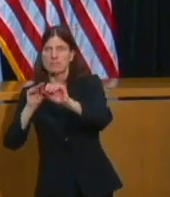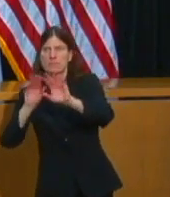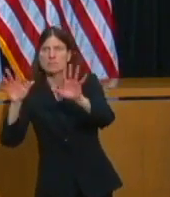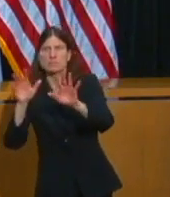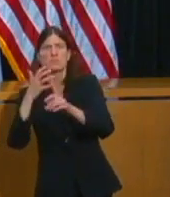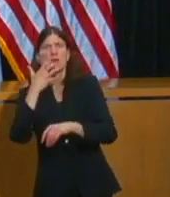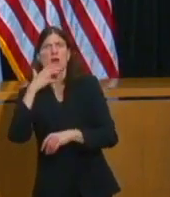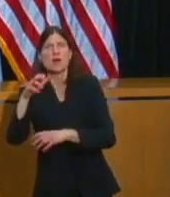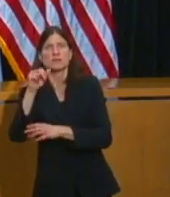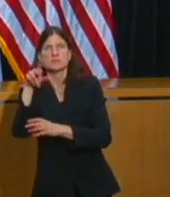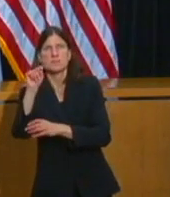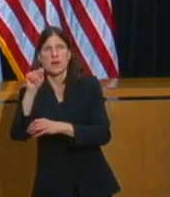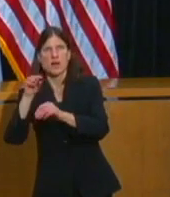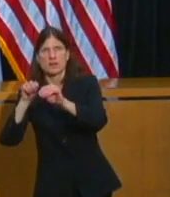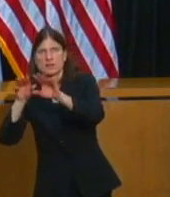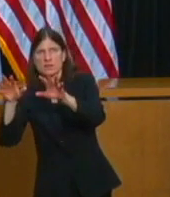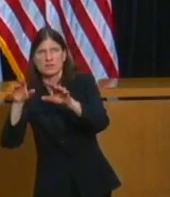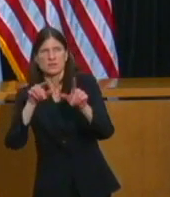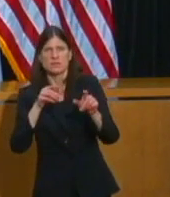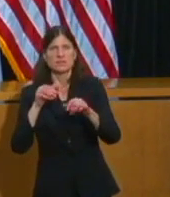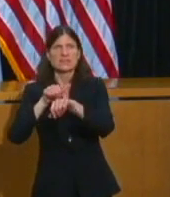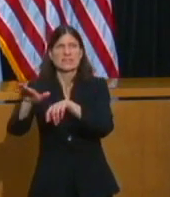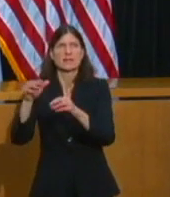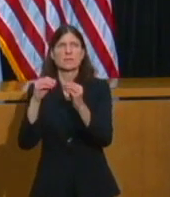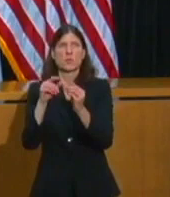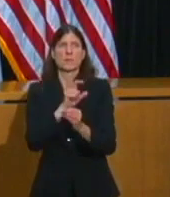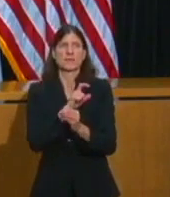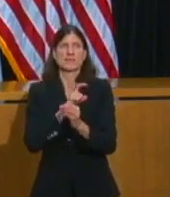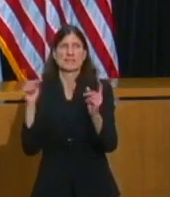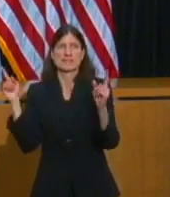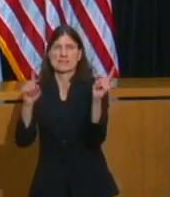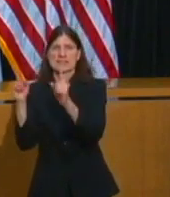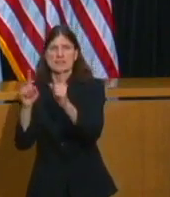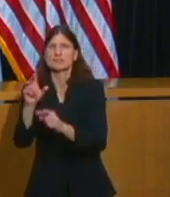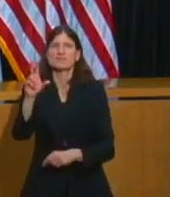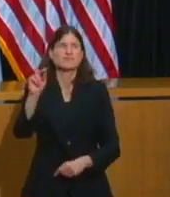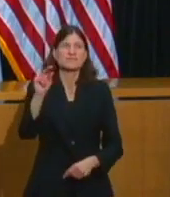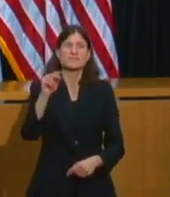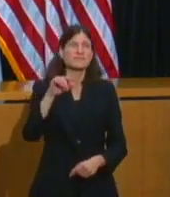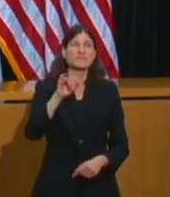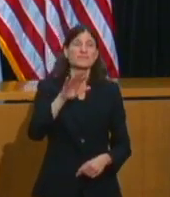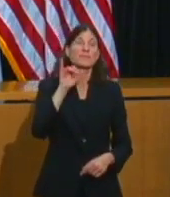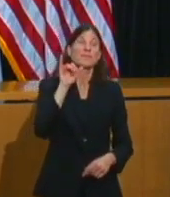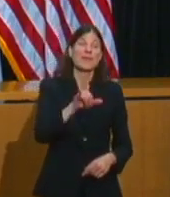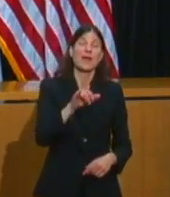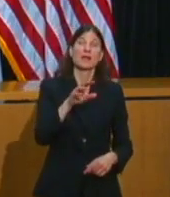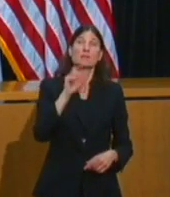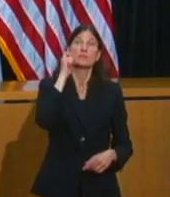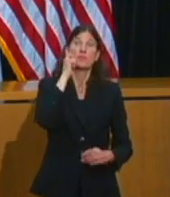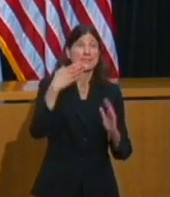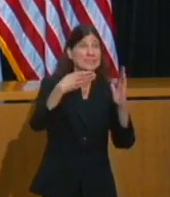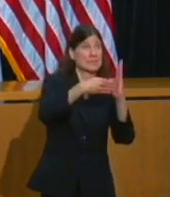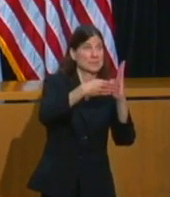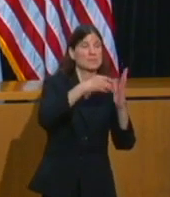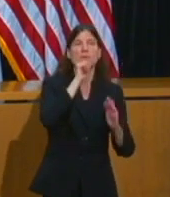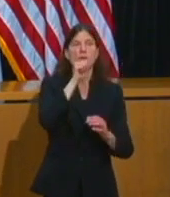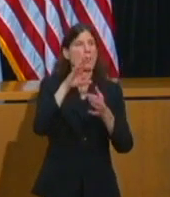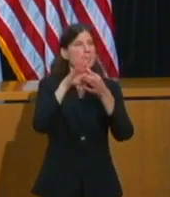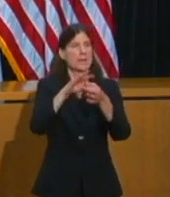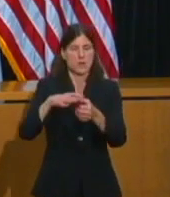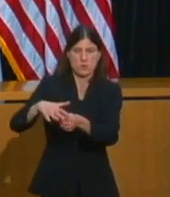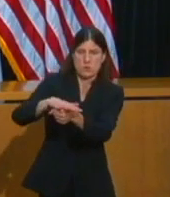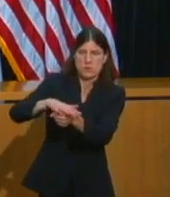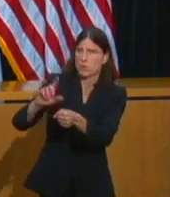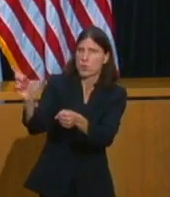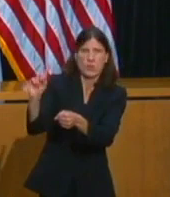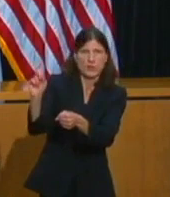much as a geography issue, I saw it as an attitude issue. And I would say the same about what's going on the law enforcement side. This is much